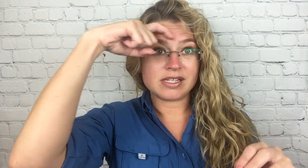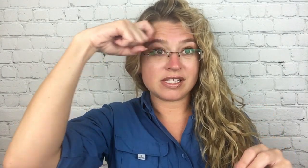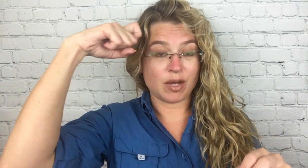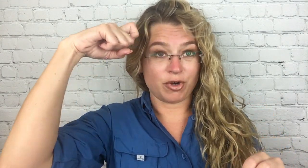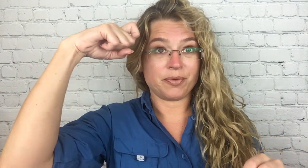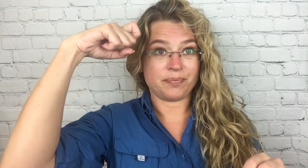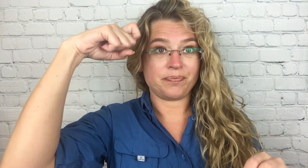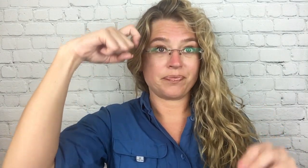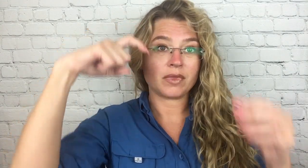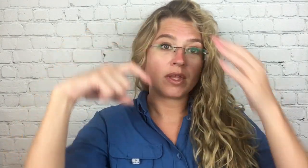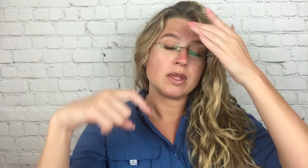summer.